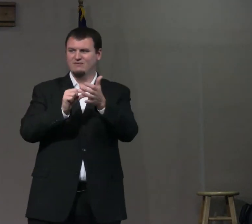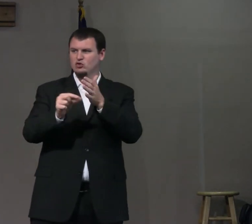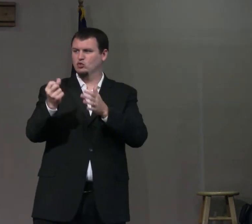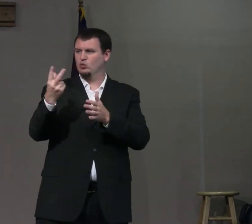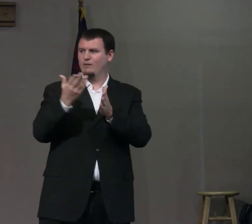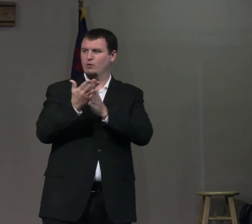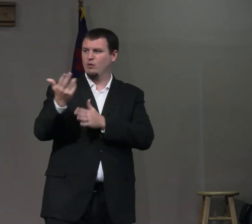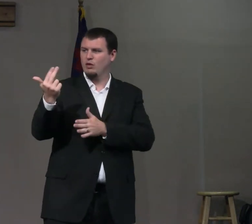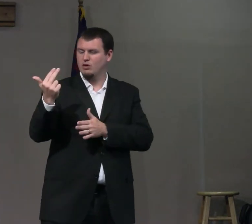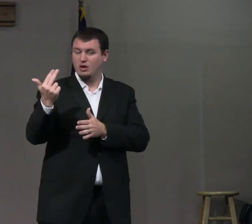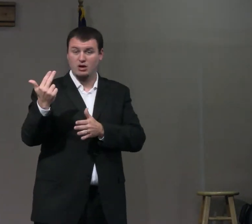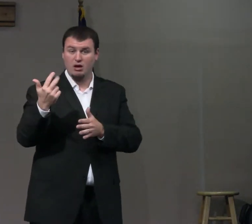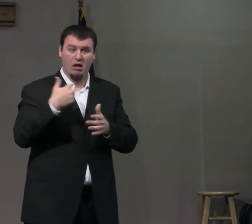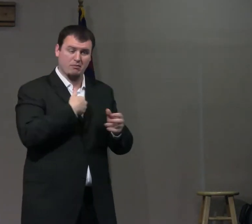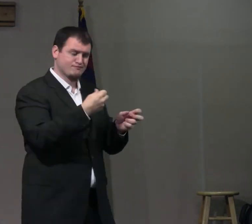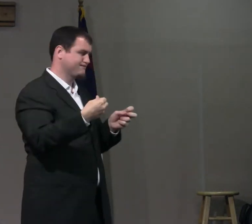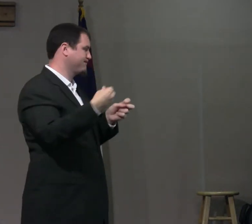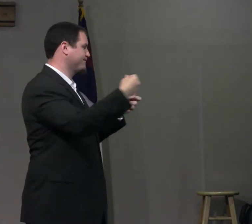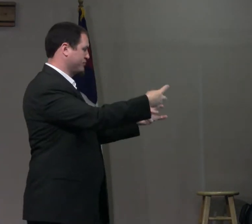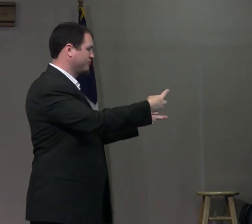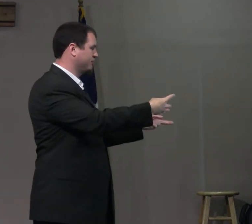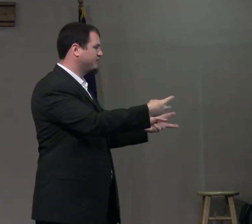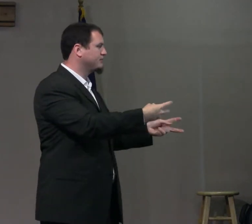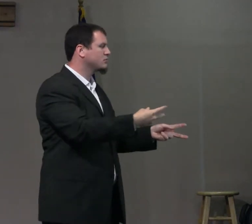money. 1 Corinthians chapter 10, 12 through 13.